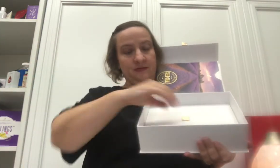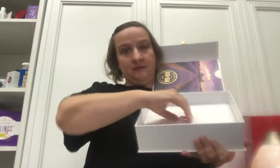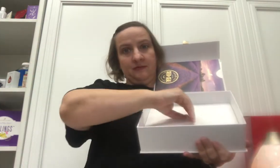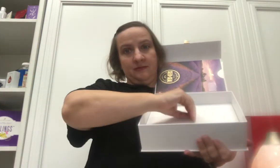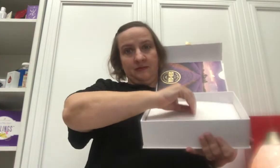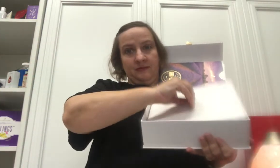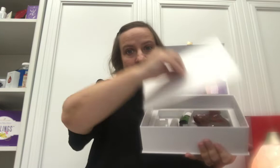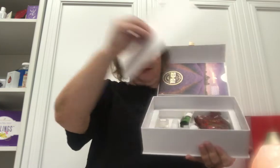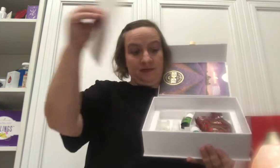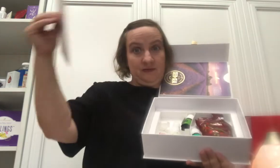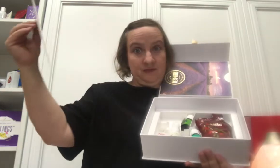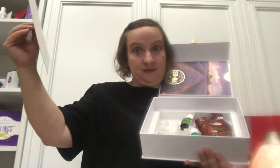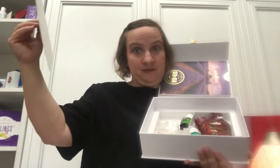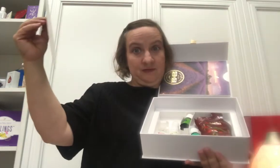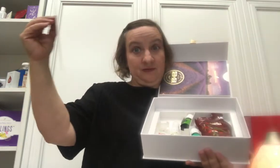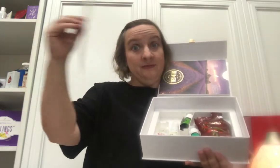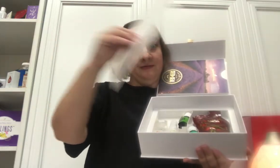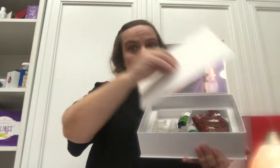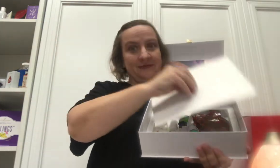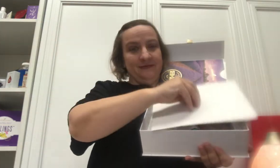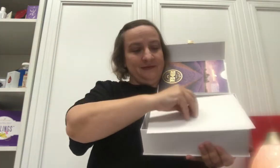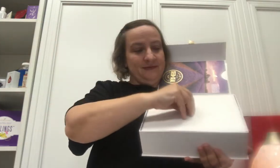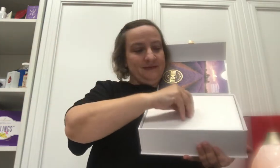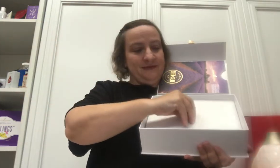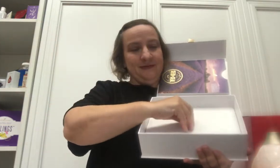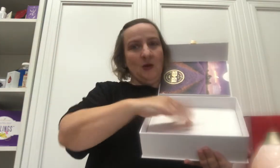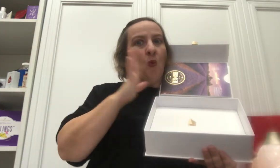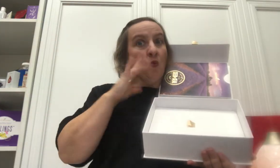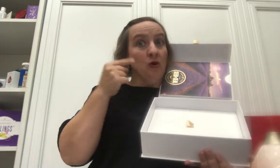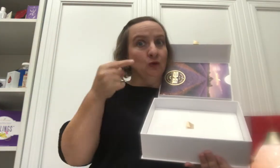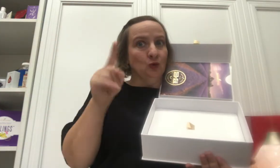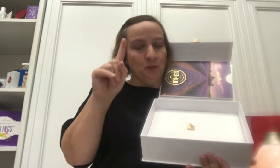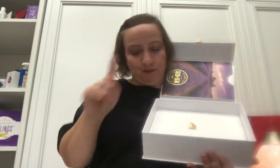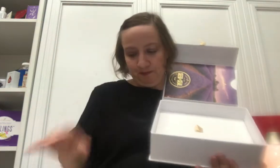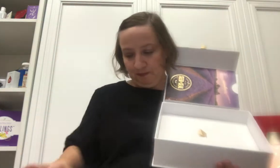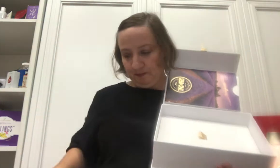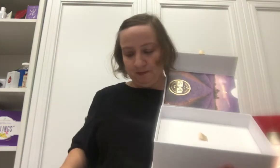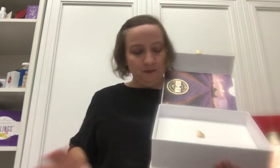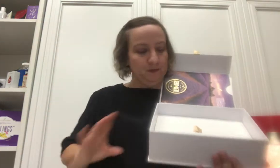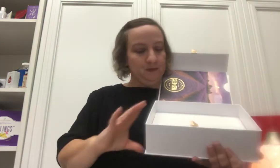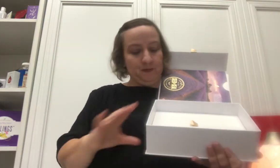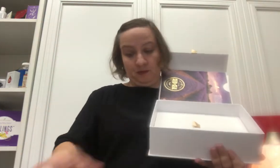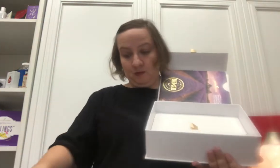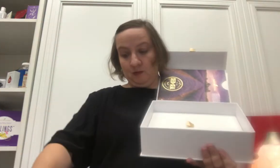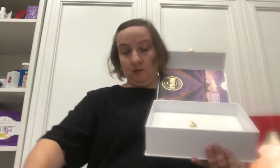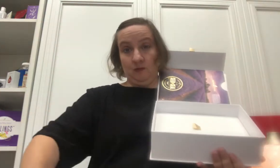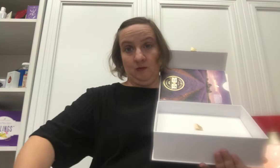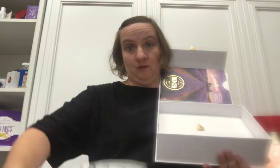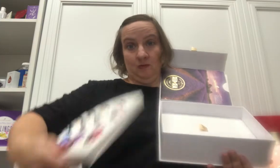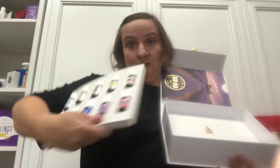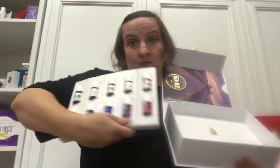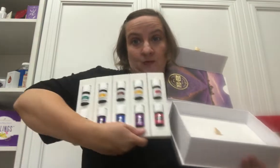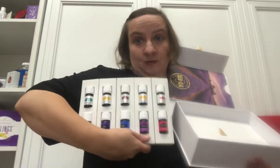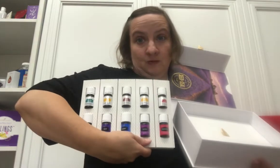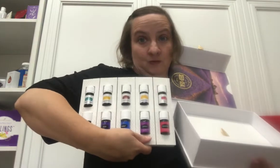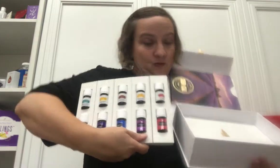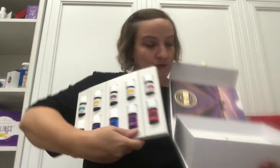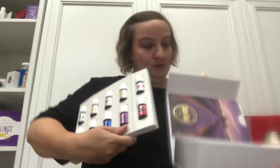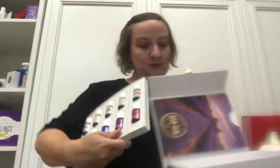and then underneath you'll take off this layer and see more under there. I'll get to that in a moment. Let's